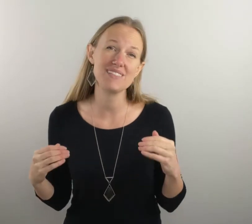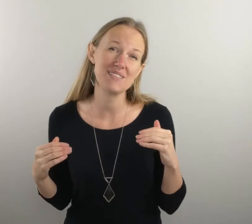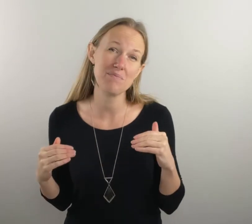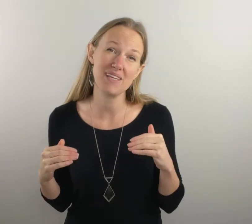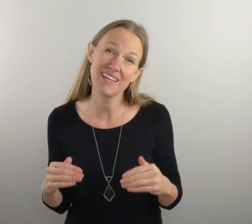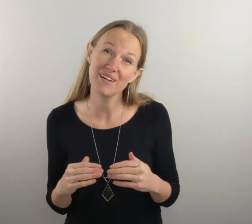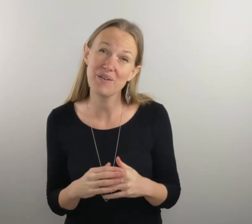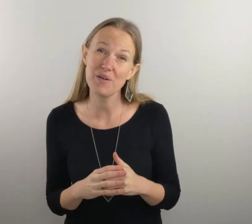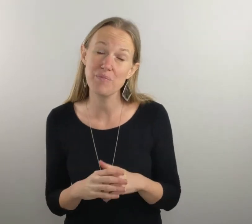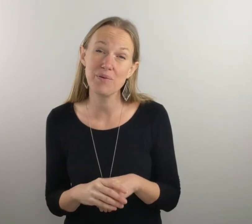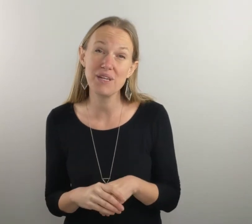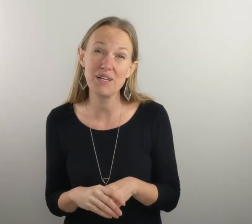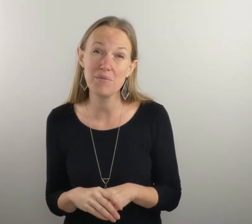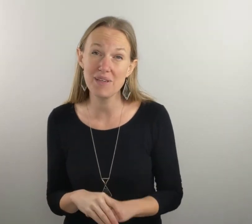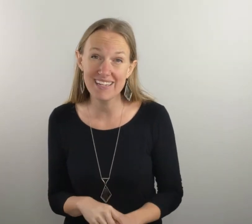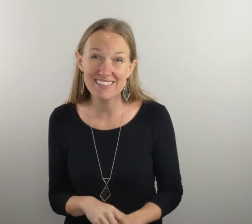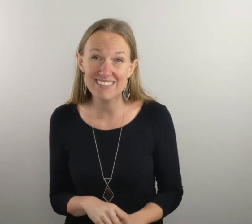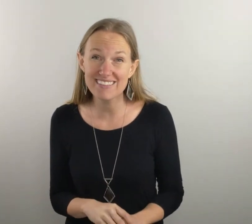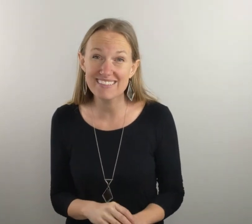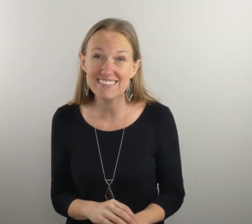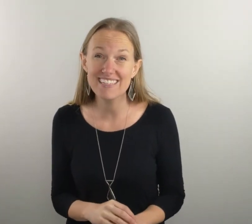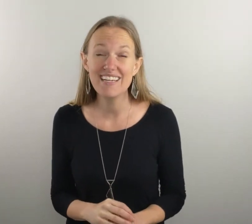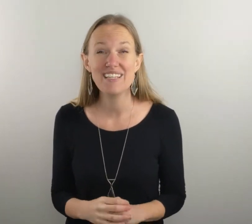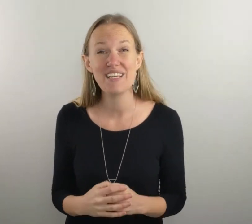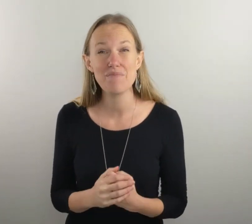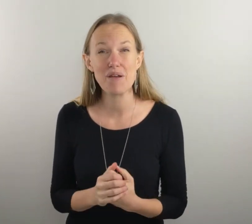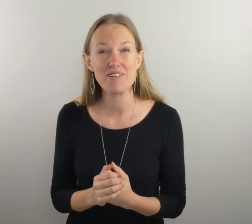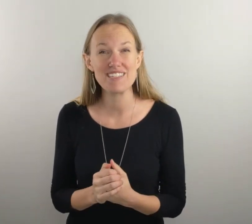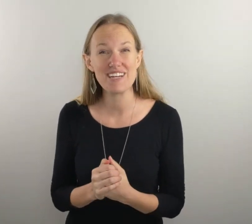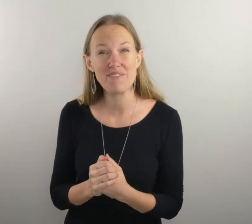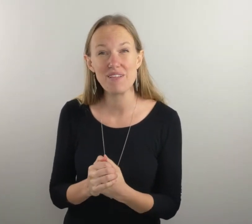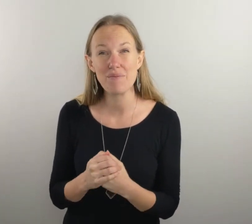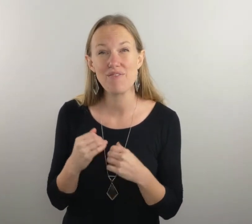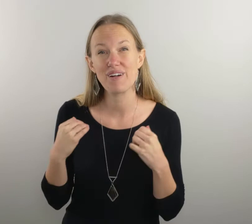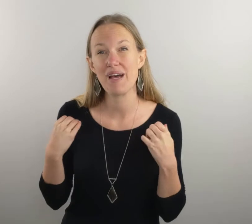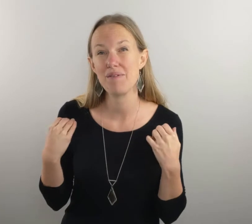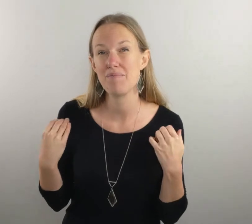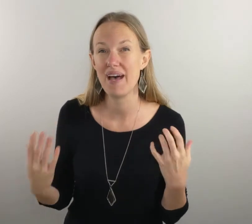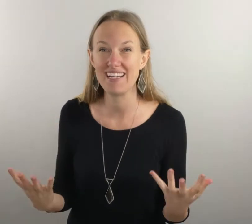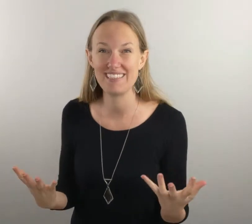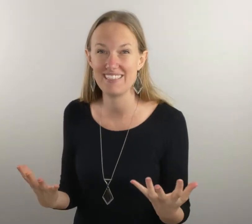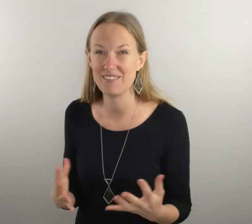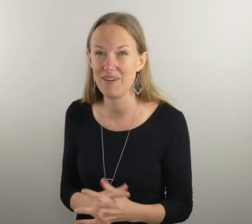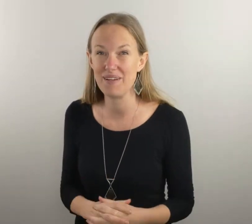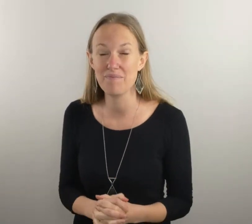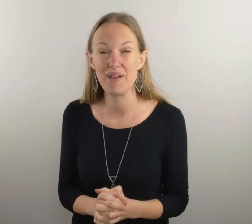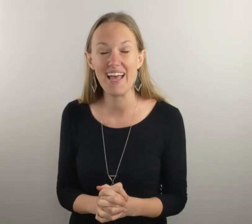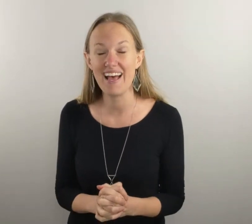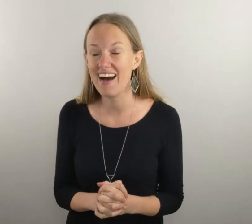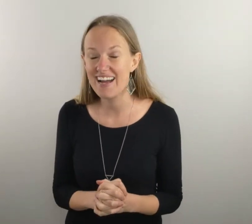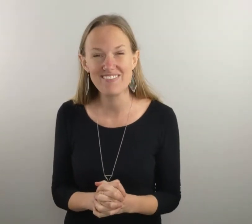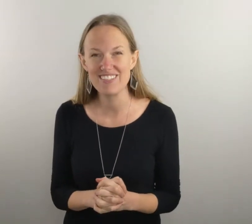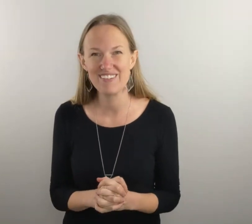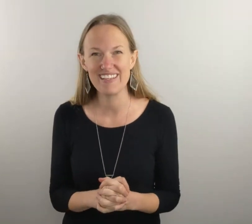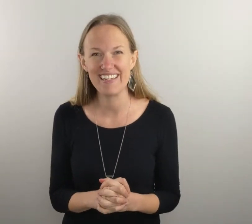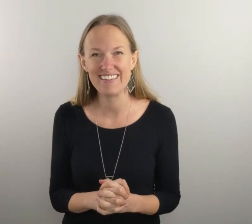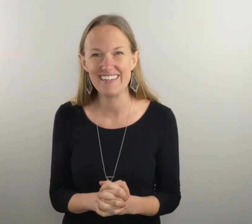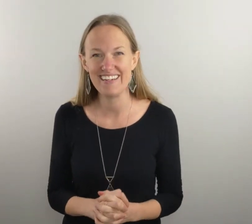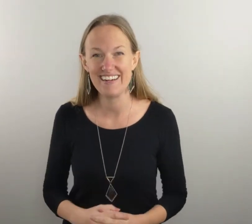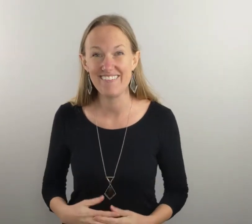some beginner or pre-intermediate songs that you might want to start with before coming back to this one. But I am so glad you're here, and we'll